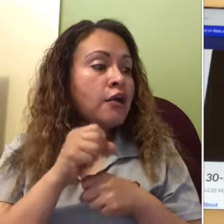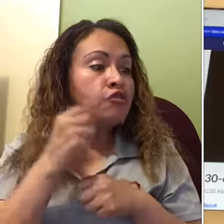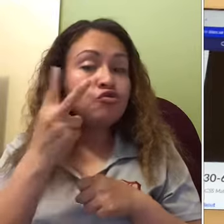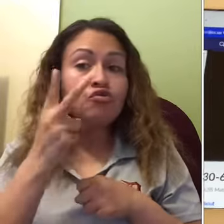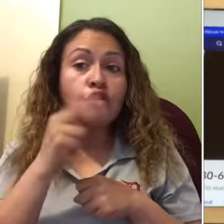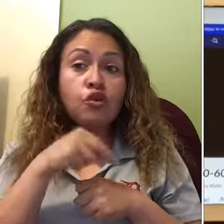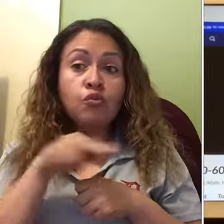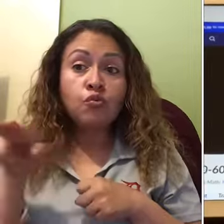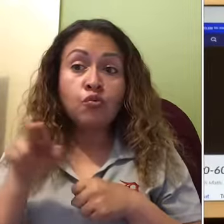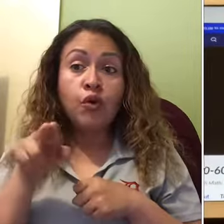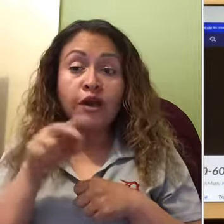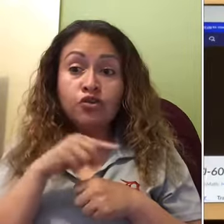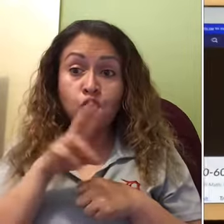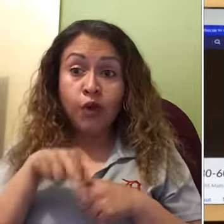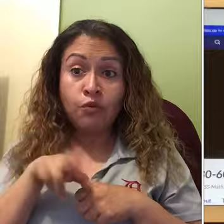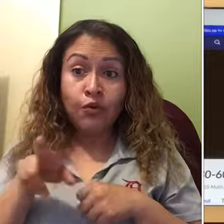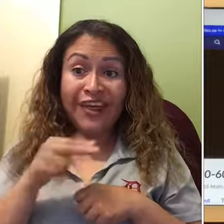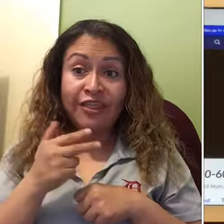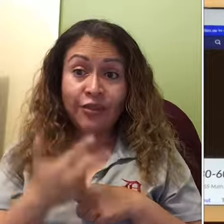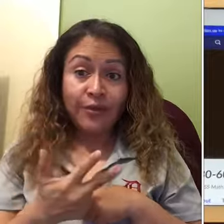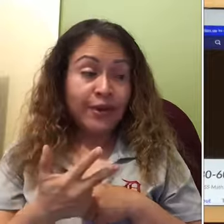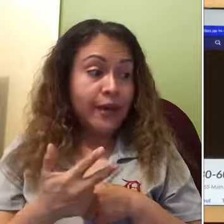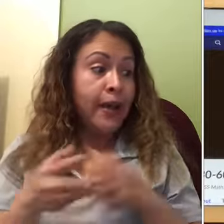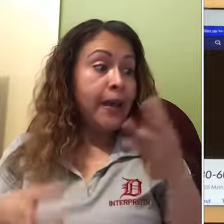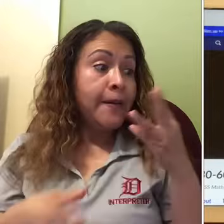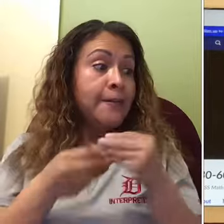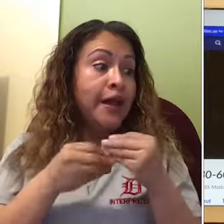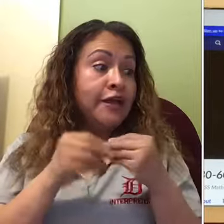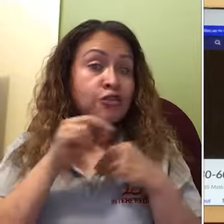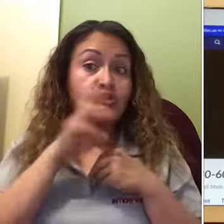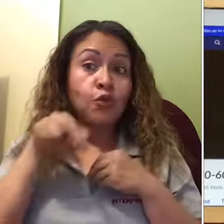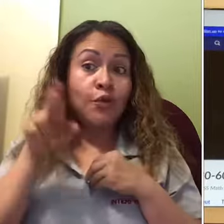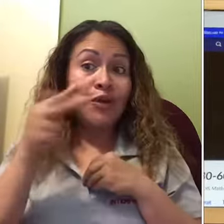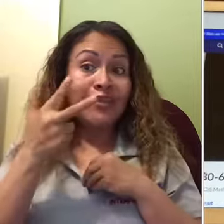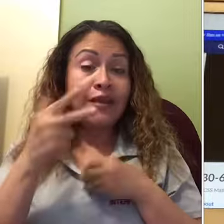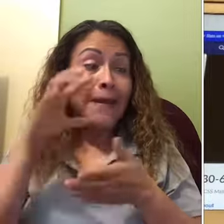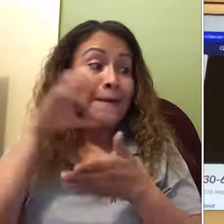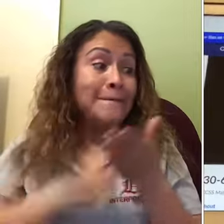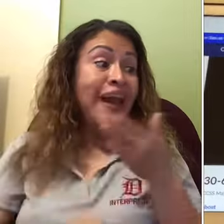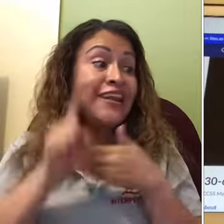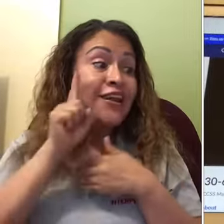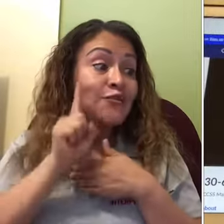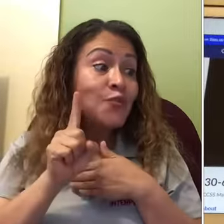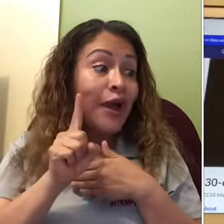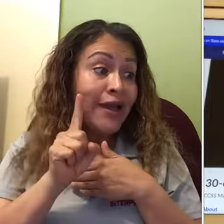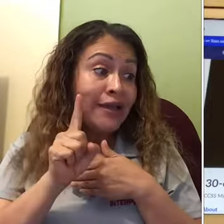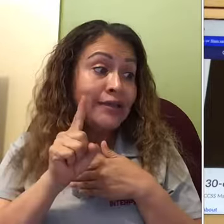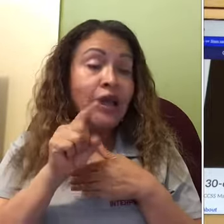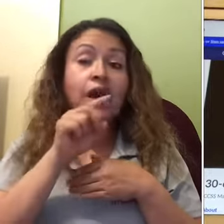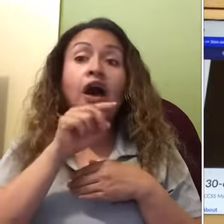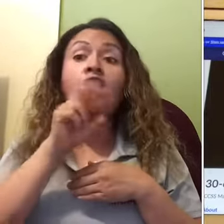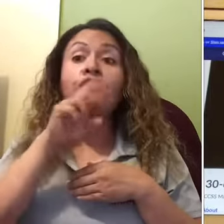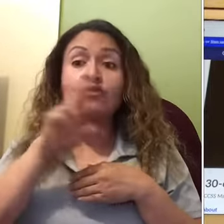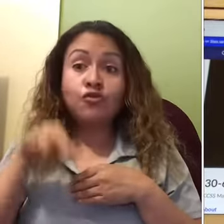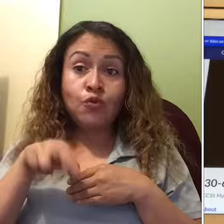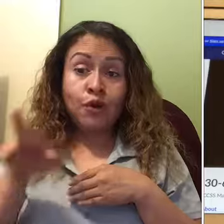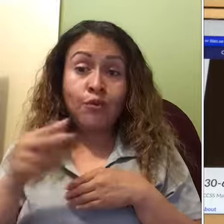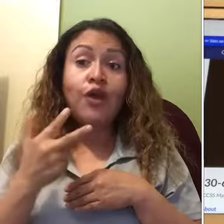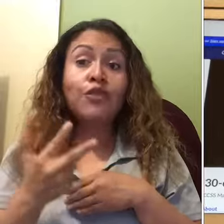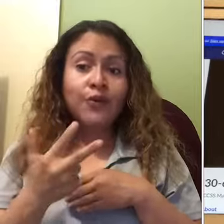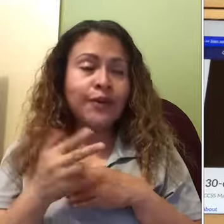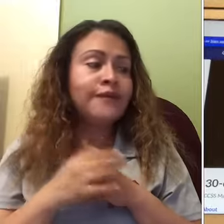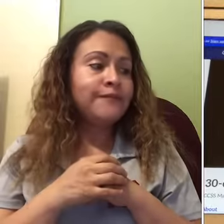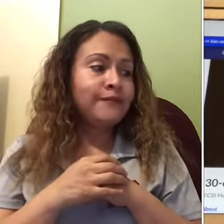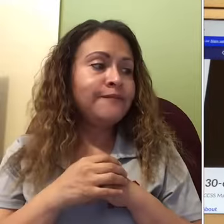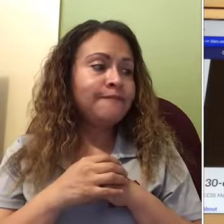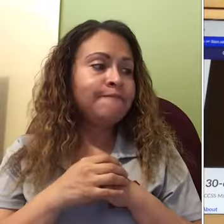3 plus square root of 3 minus 1 over the square root of 3, minus 1 over the square root of